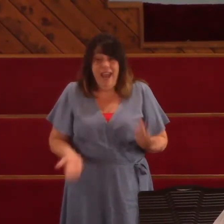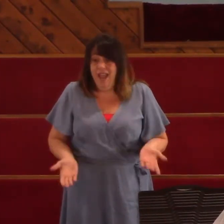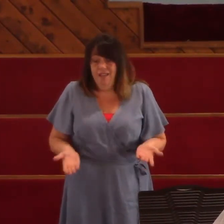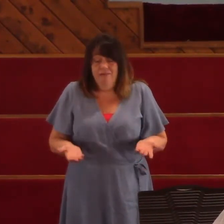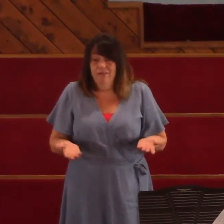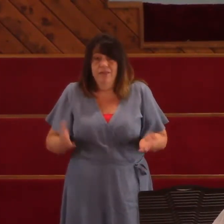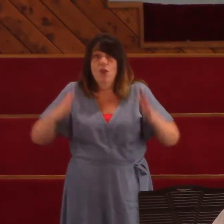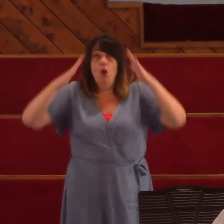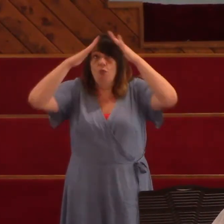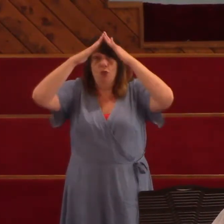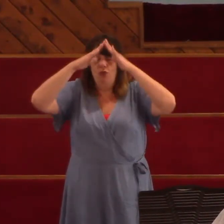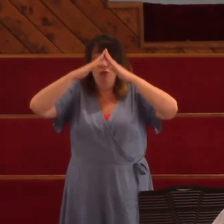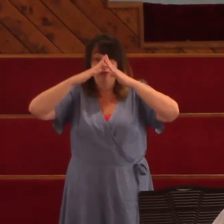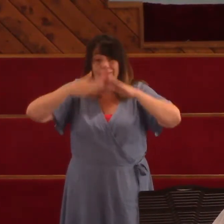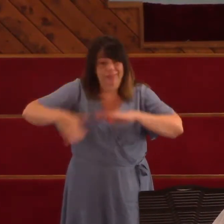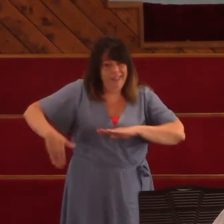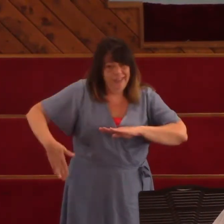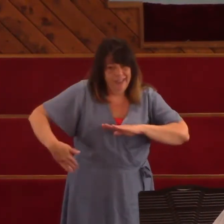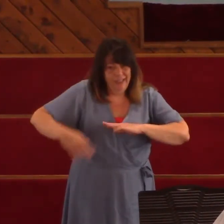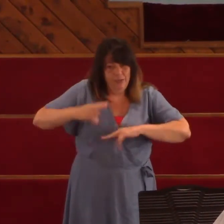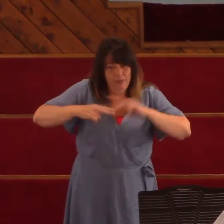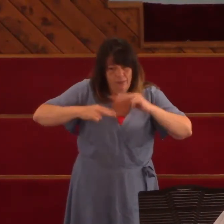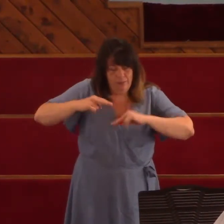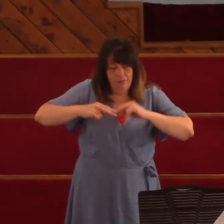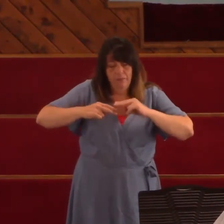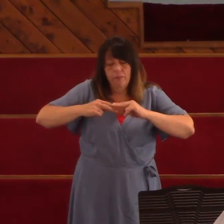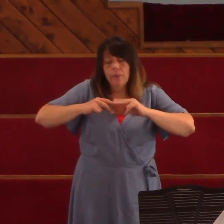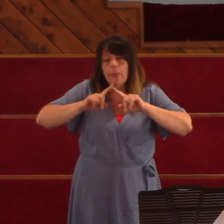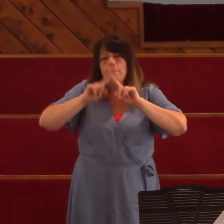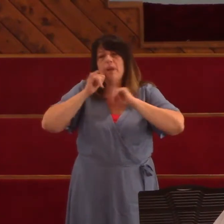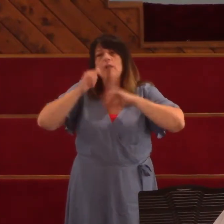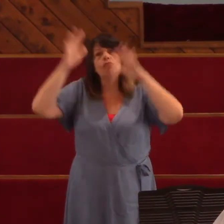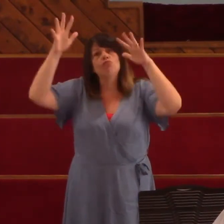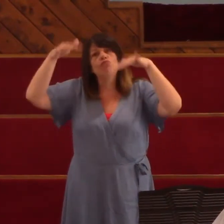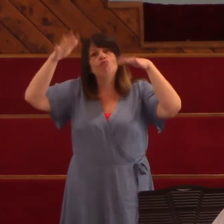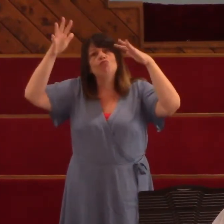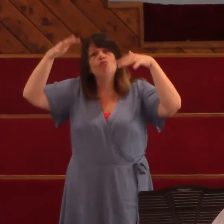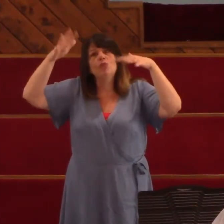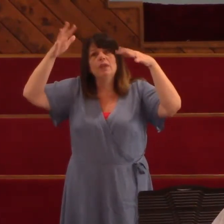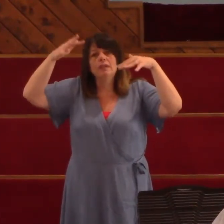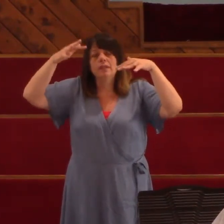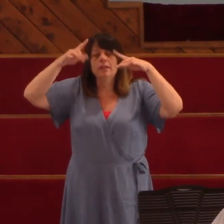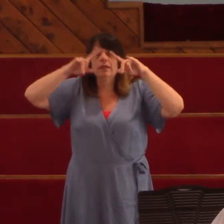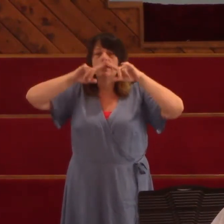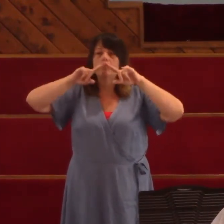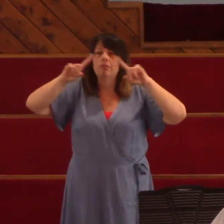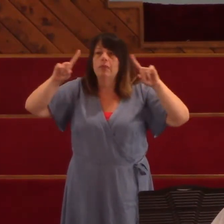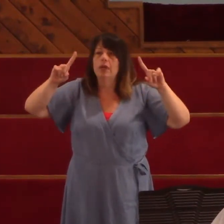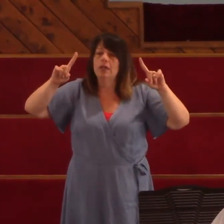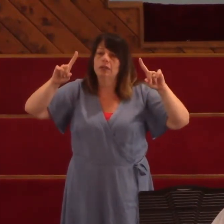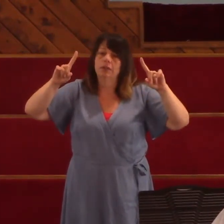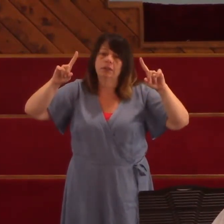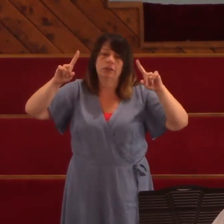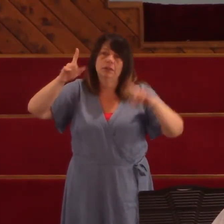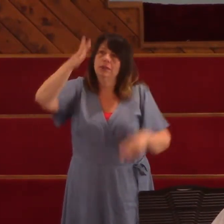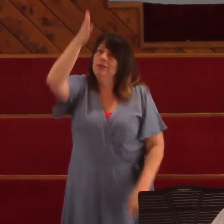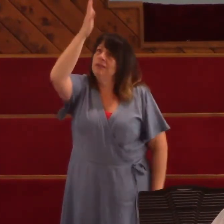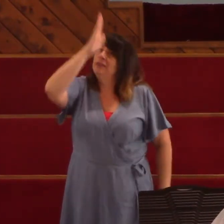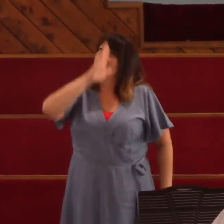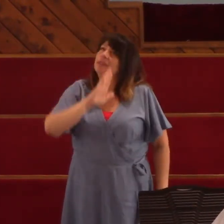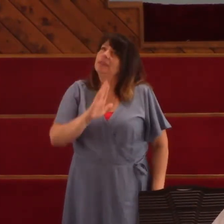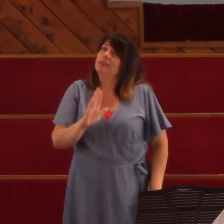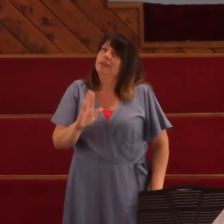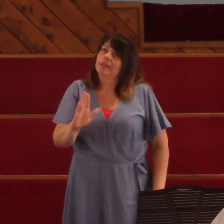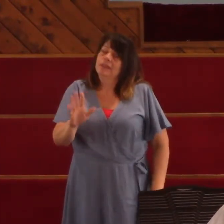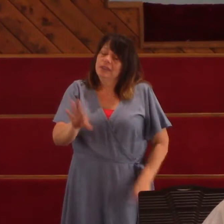that time. It was sprinkling the rain, but oh, how God's presence come down.